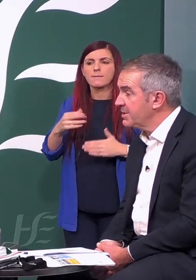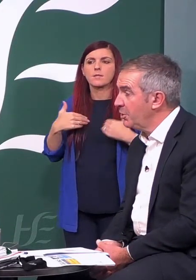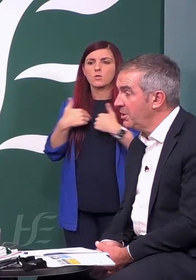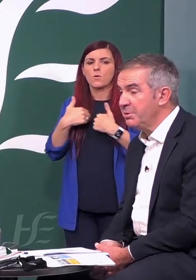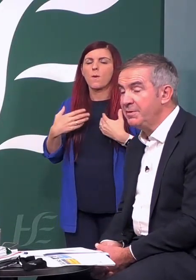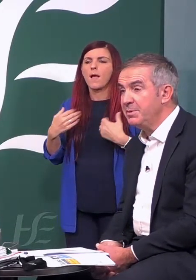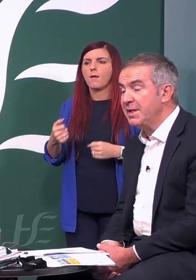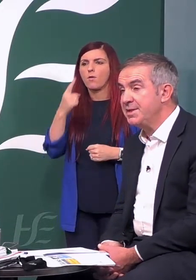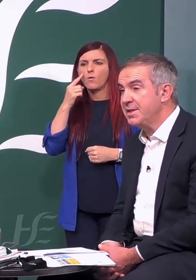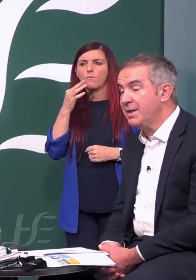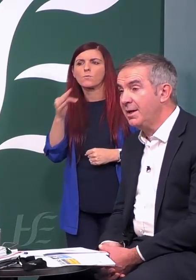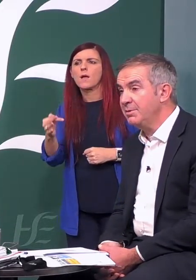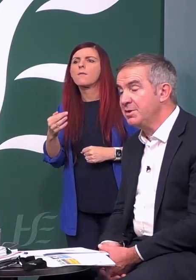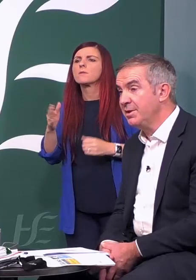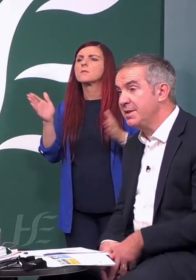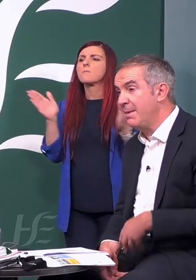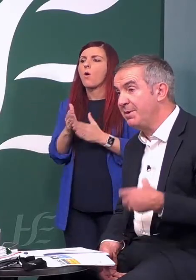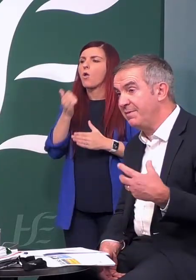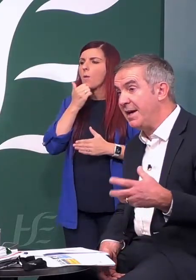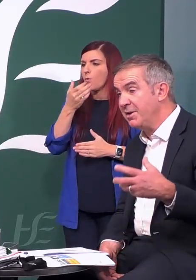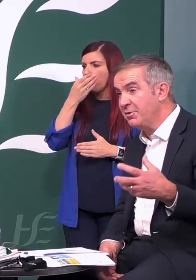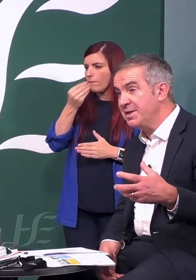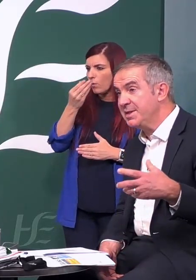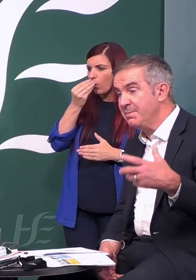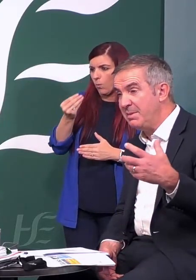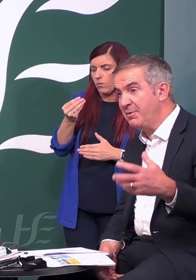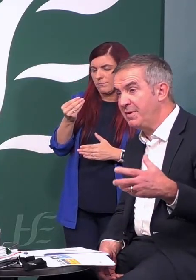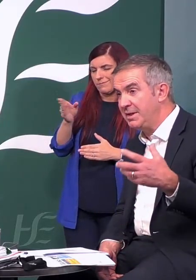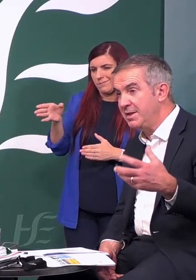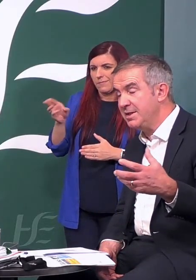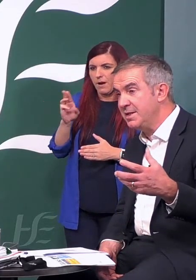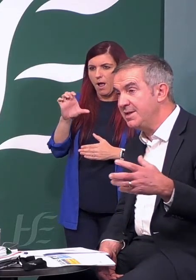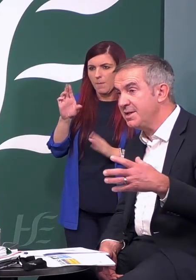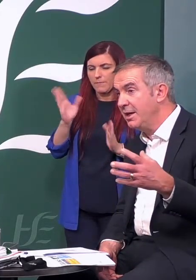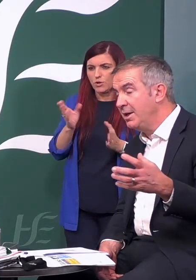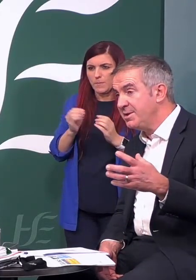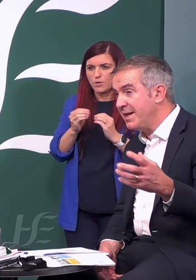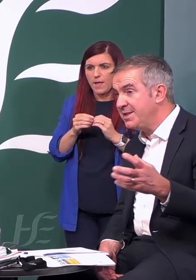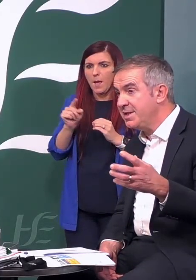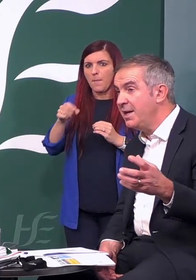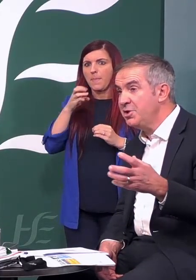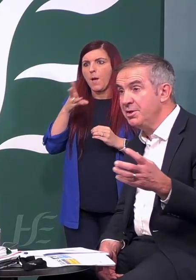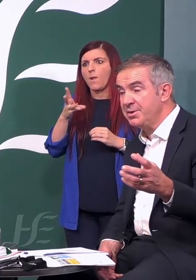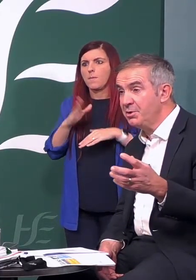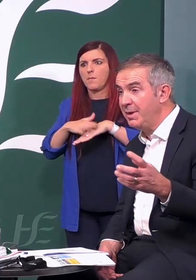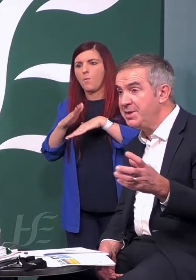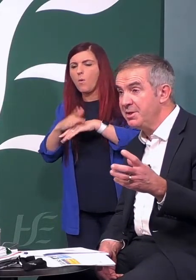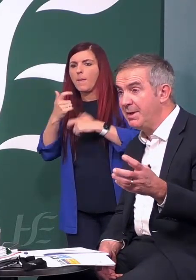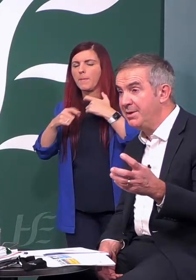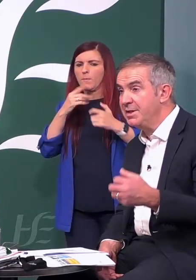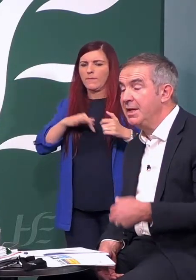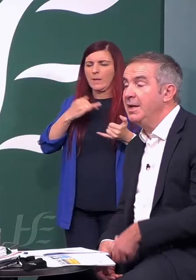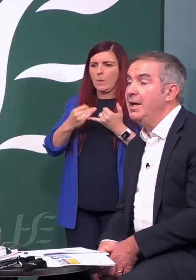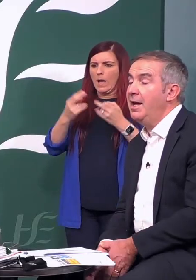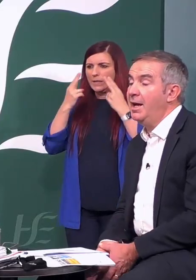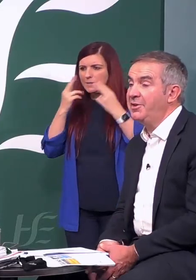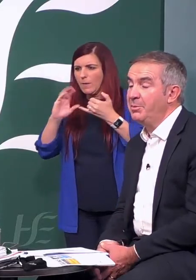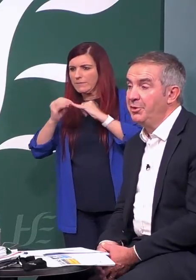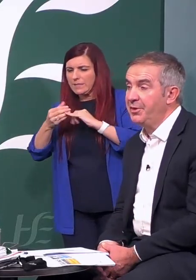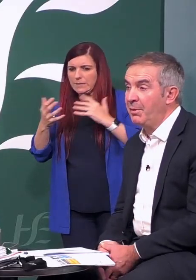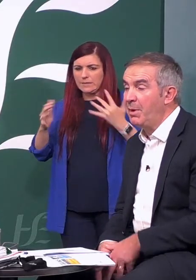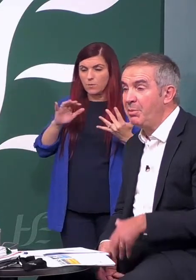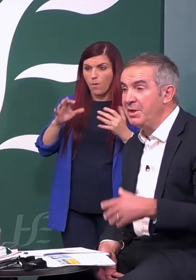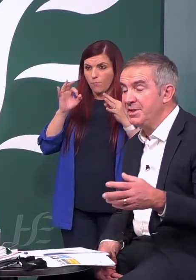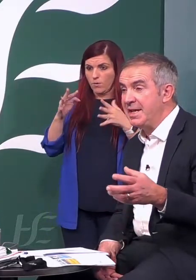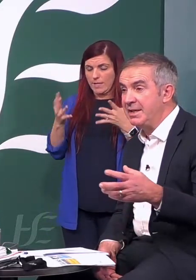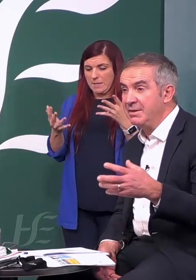think we have a very small number of flu cases. Yeah, Colin could talk to that, but if that increases and people feel the need to test, so that is a tension, there's no question about it. I